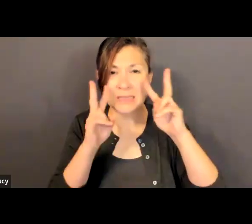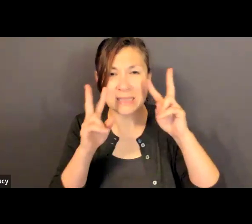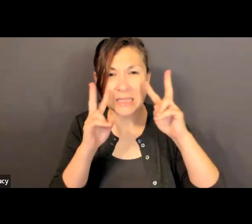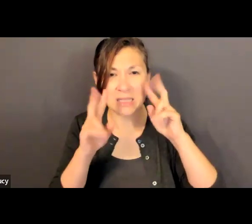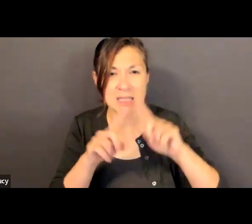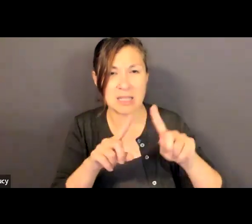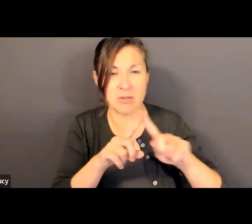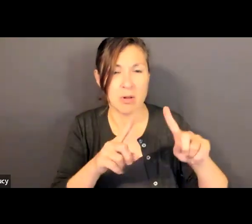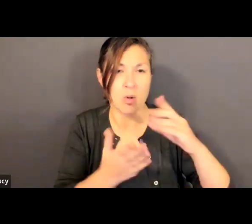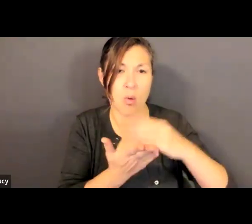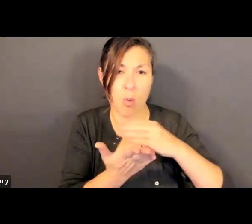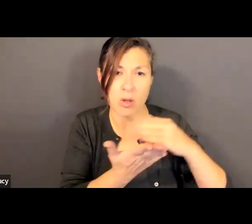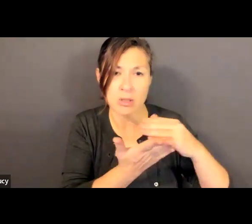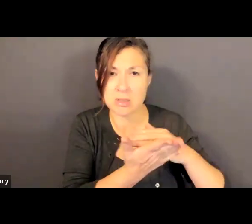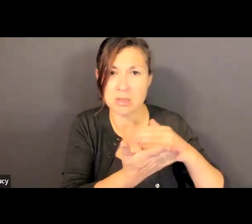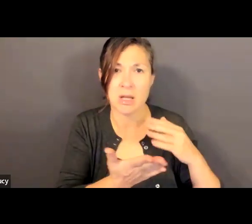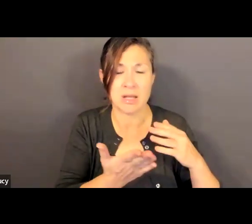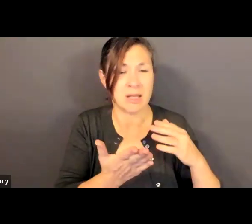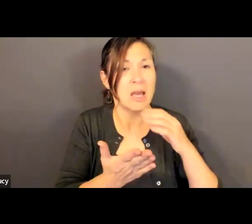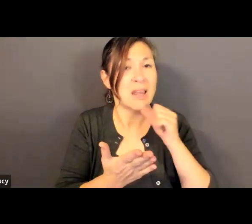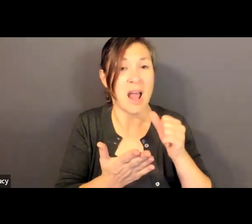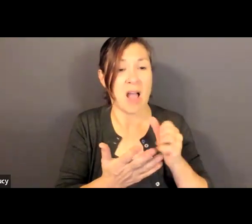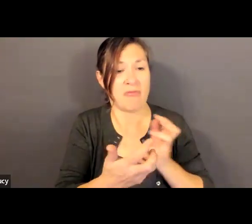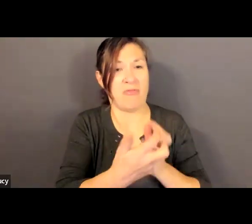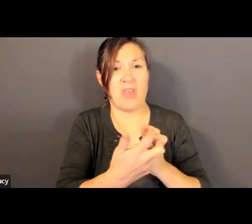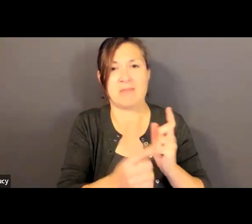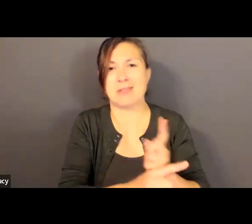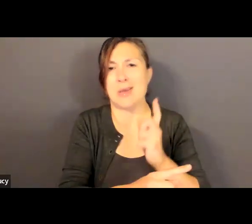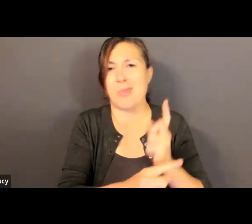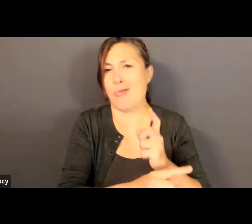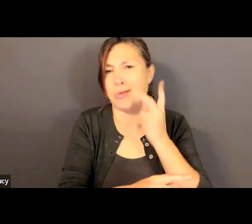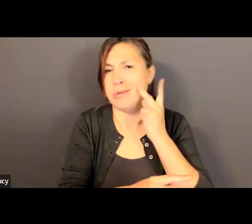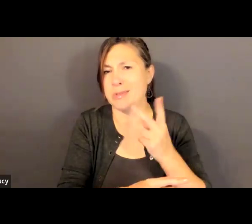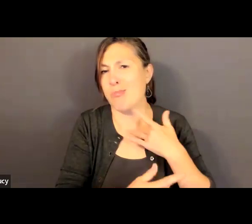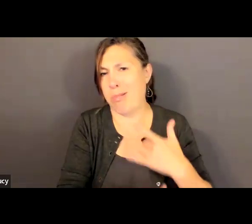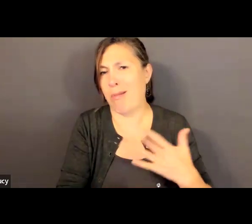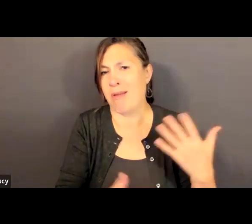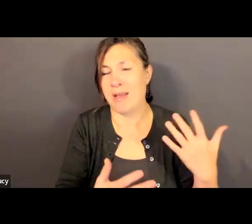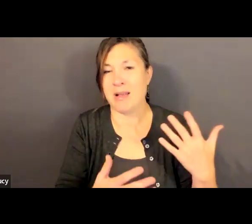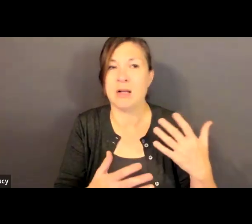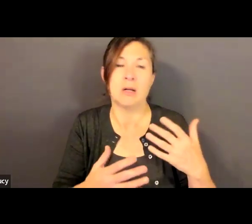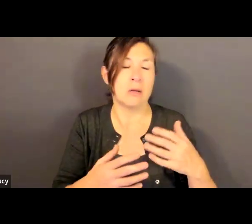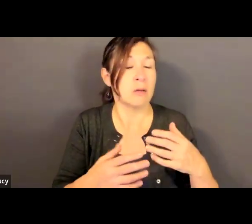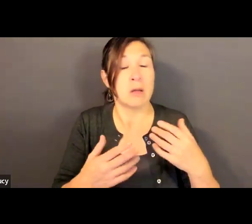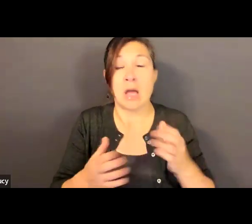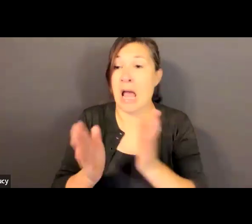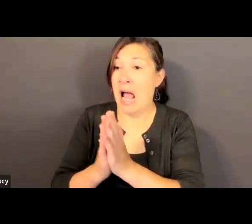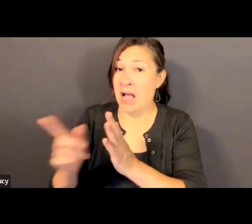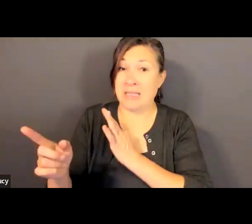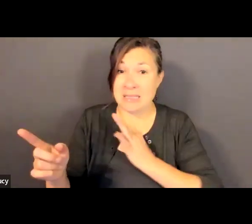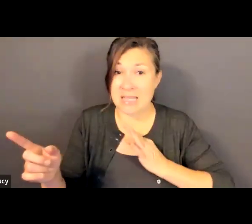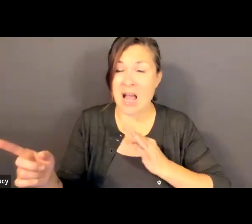profile. That's very labor intensive to really ask a group of staff to, you know, create